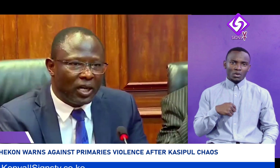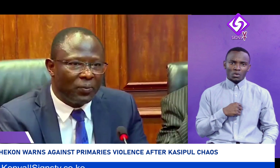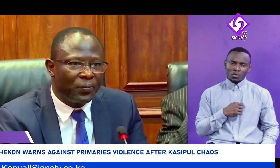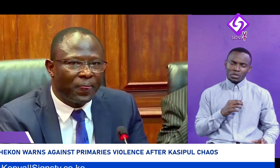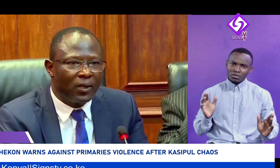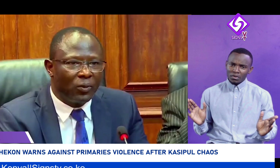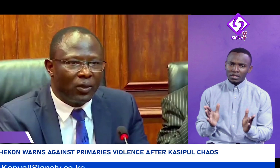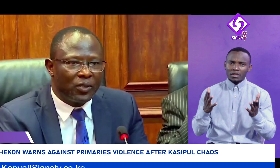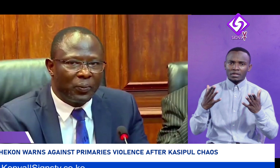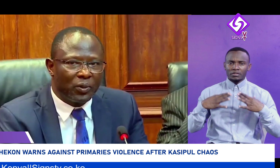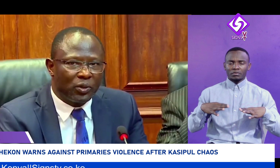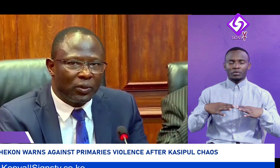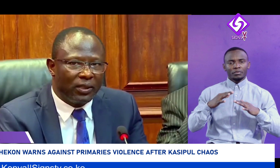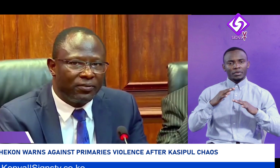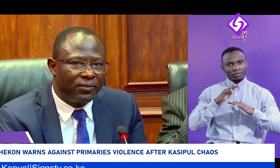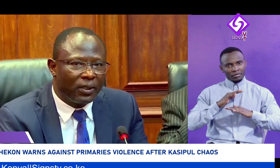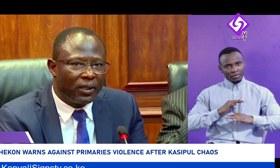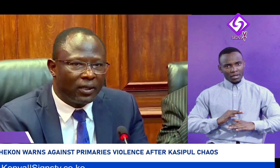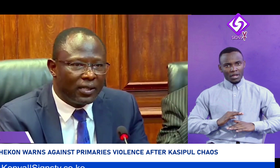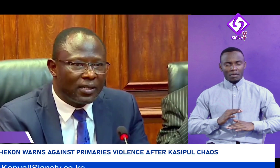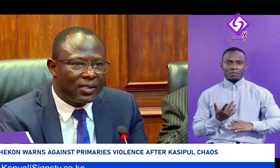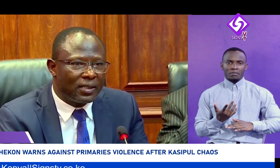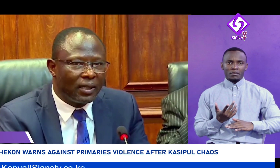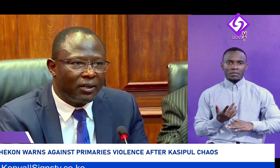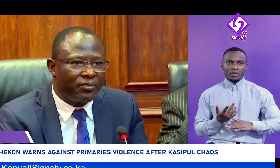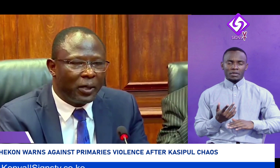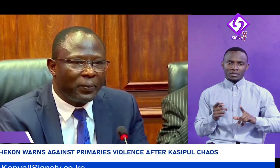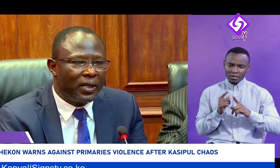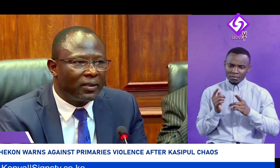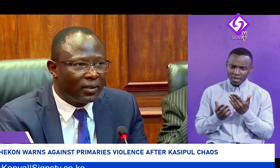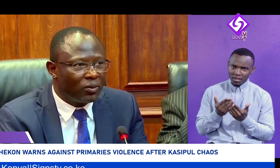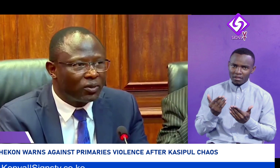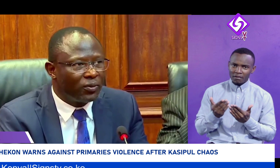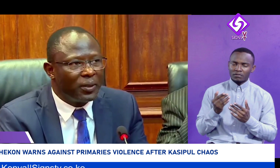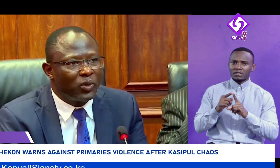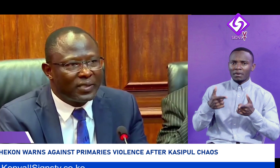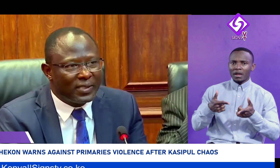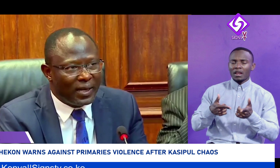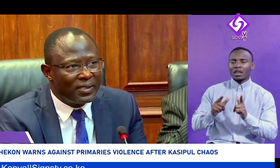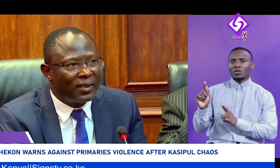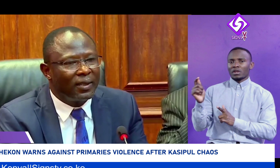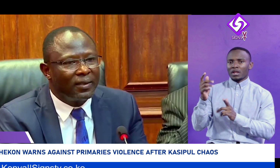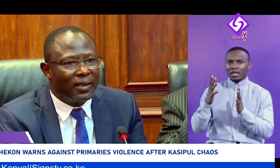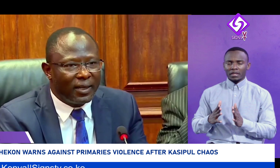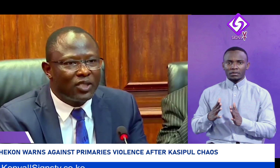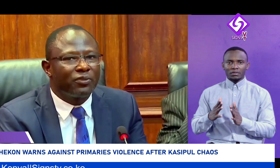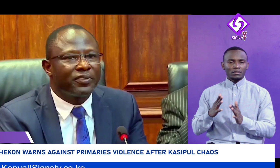calm, we urge people to give Kenyans a fair playing ground for them to exercise their rights to